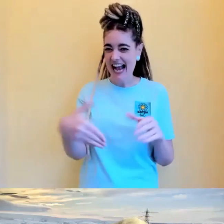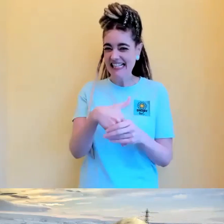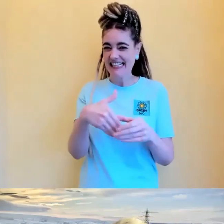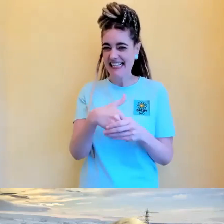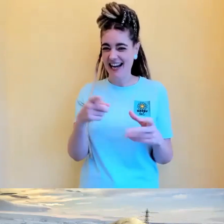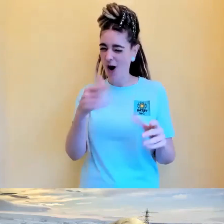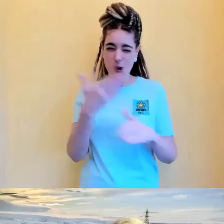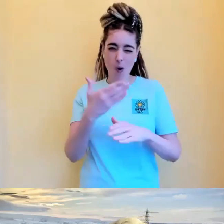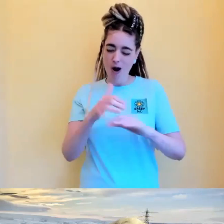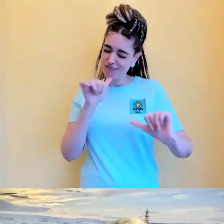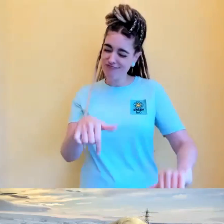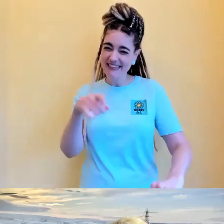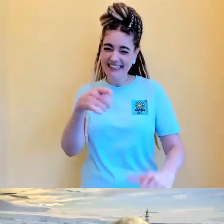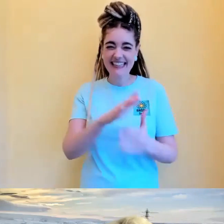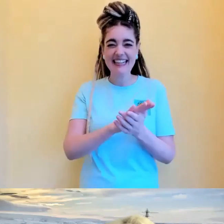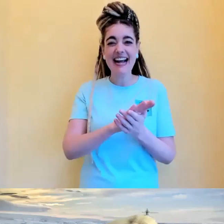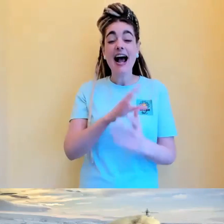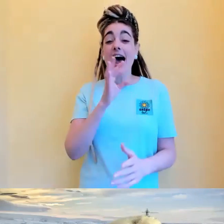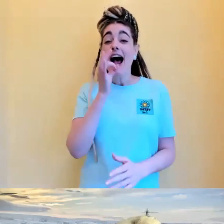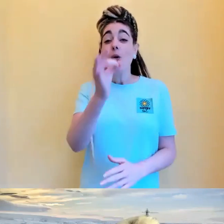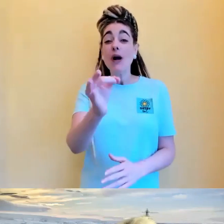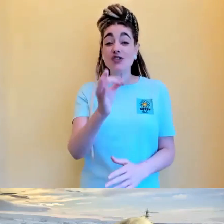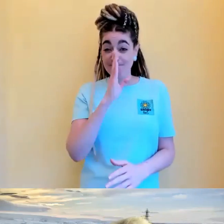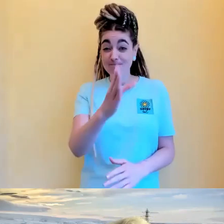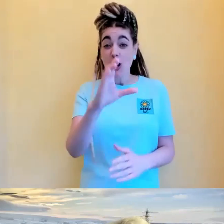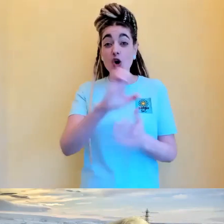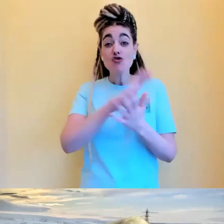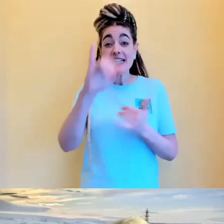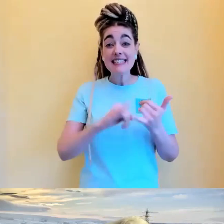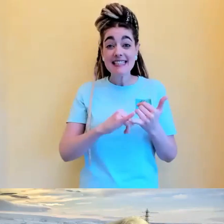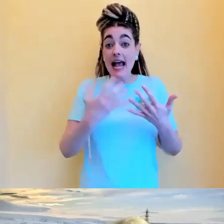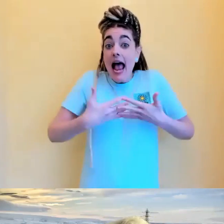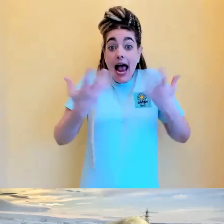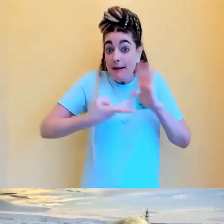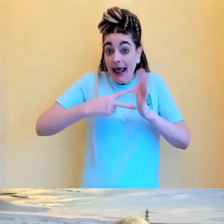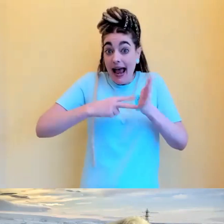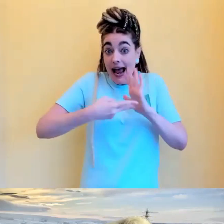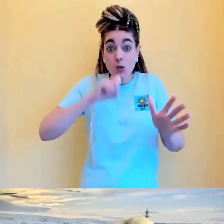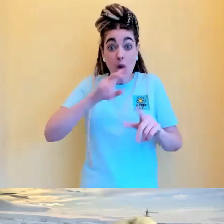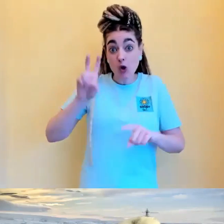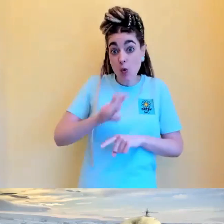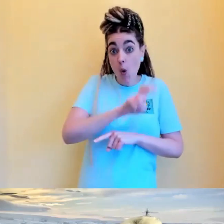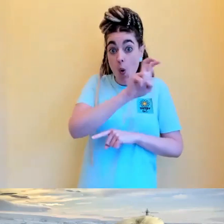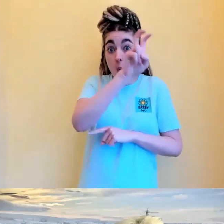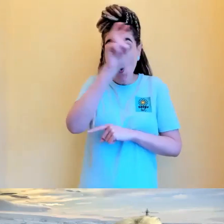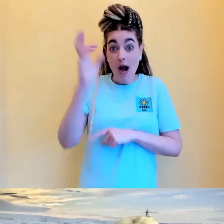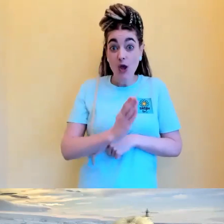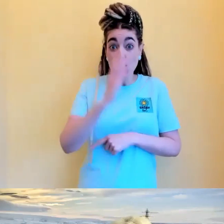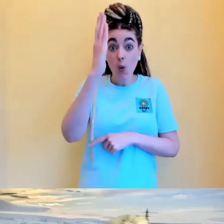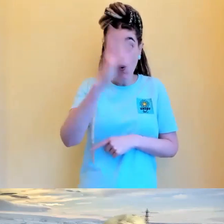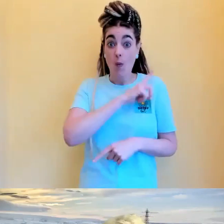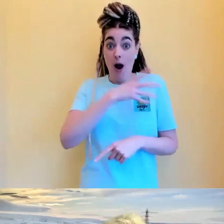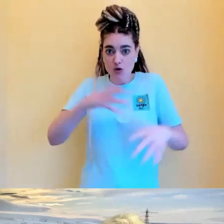work. Question to Chris. Have you got any plans to tour your work north of the border? Because they'd love to be able to send some friends to see